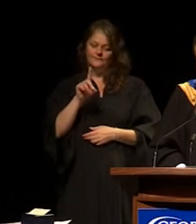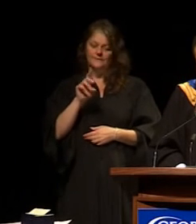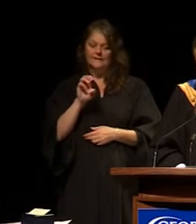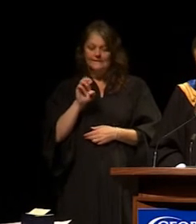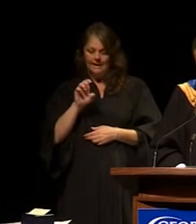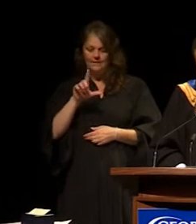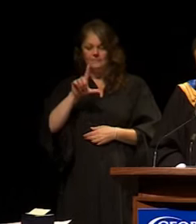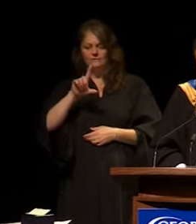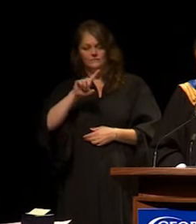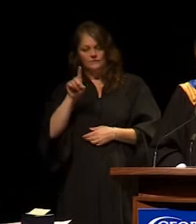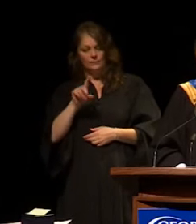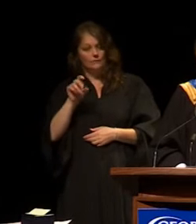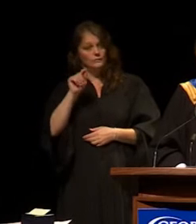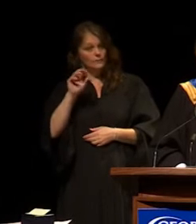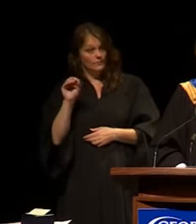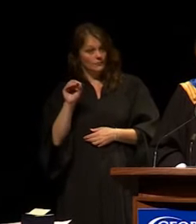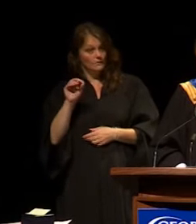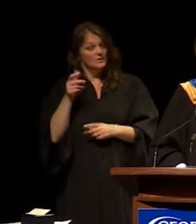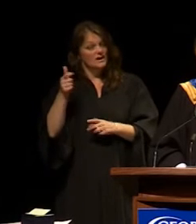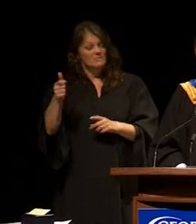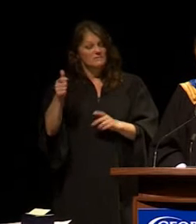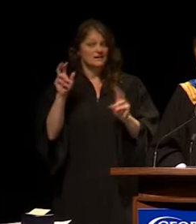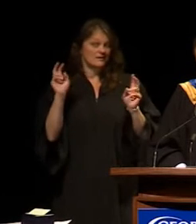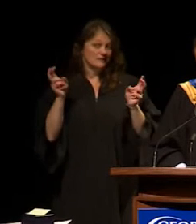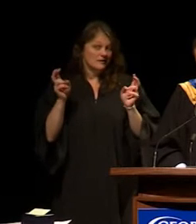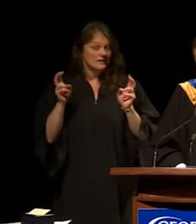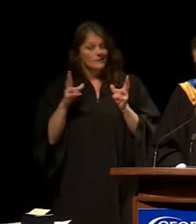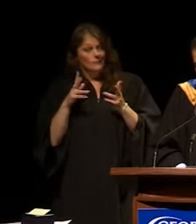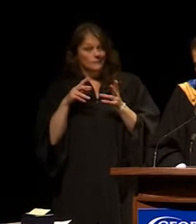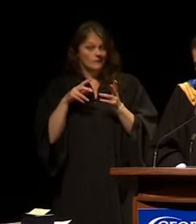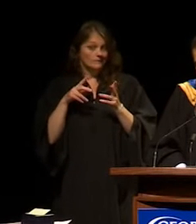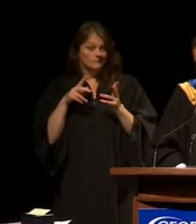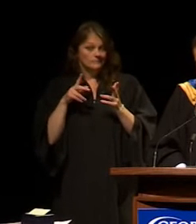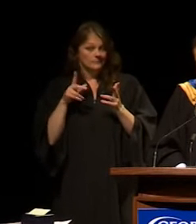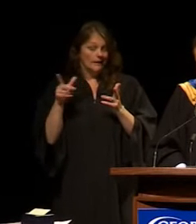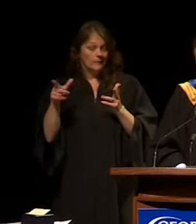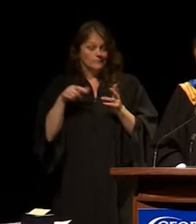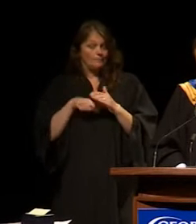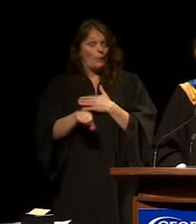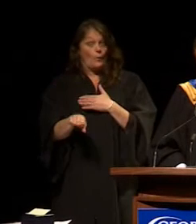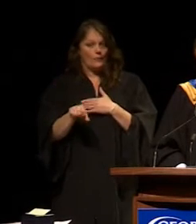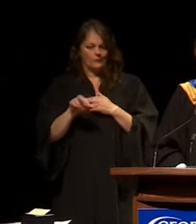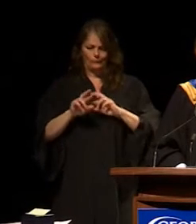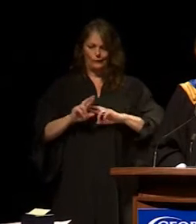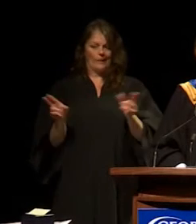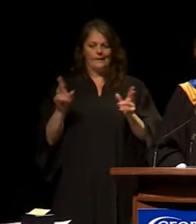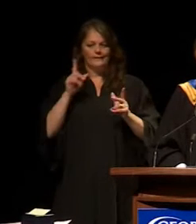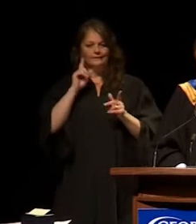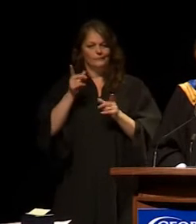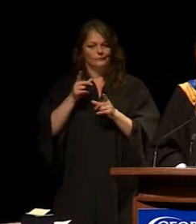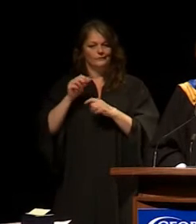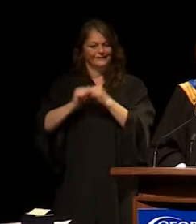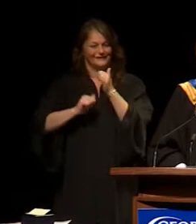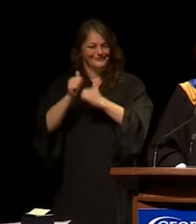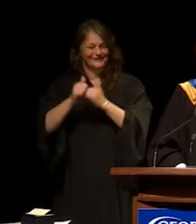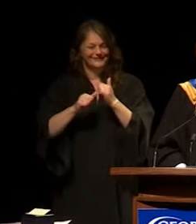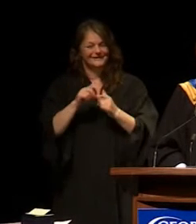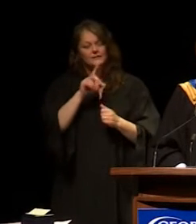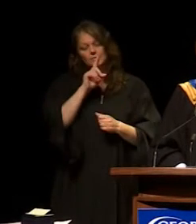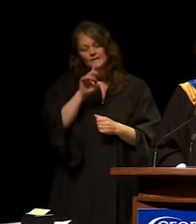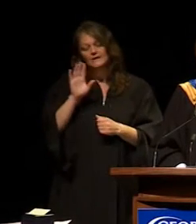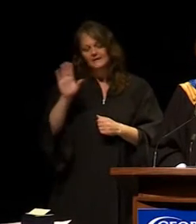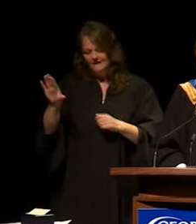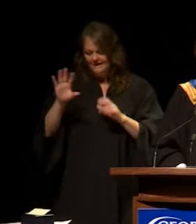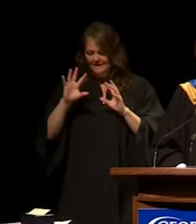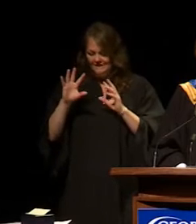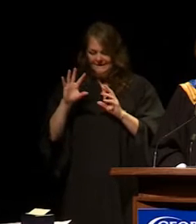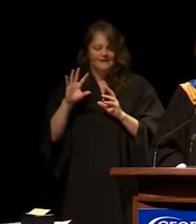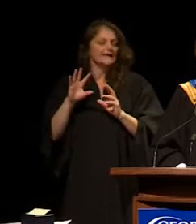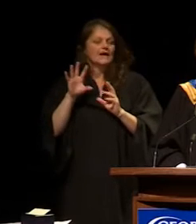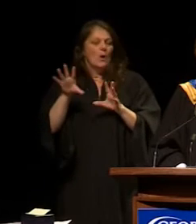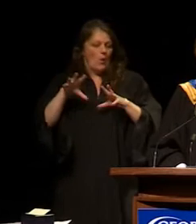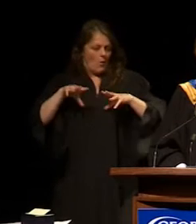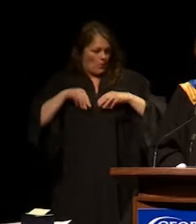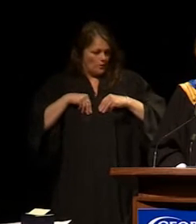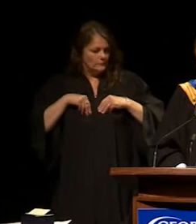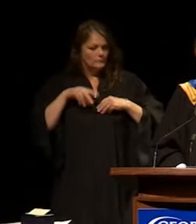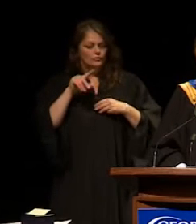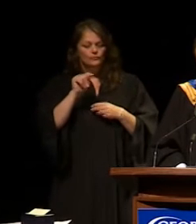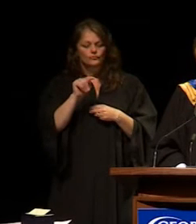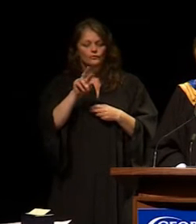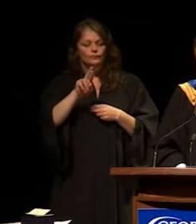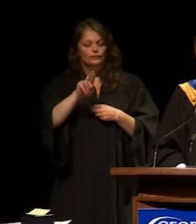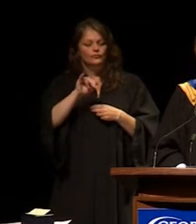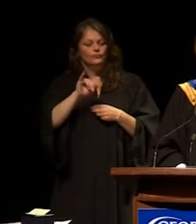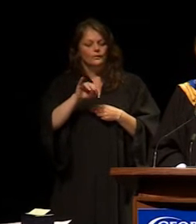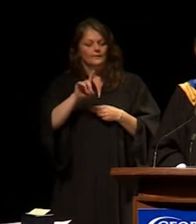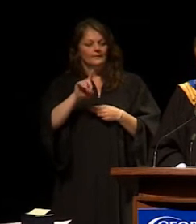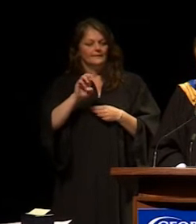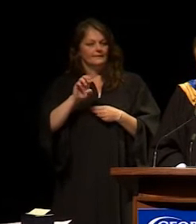construction industry. Leo Dell'Azzotto is the president of Tridel, a family-owned and operated